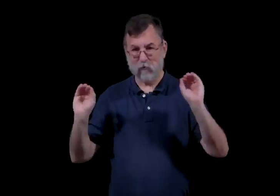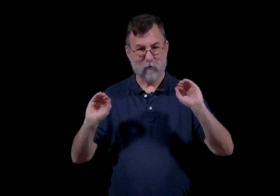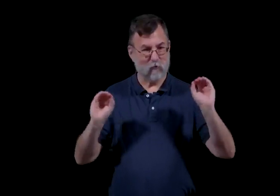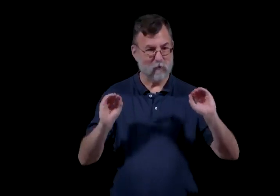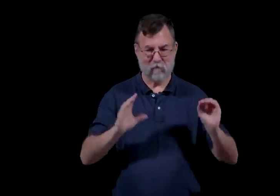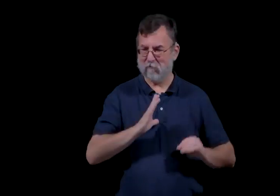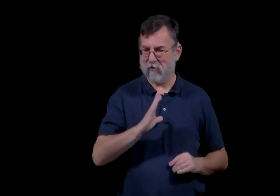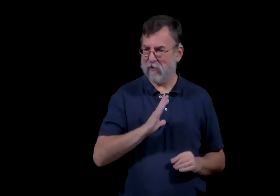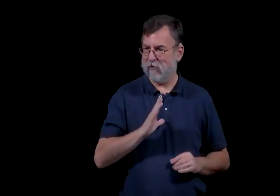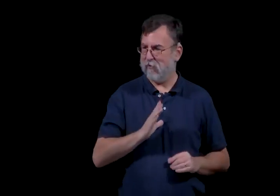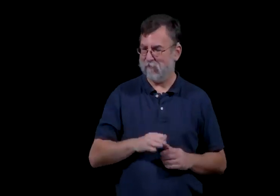Anything else?